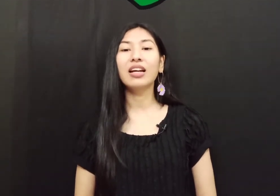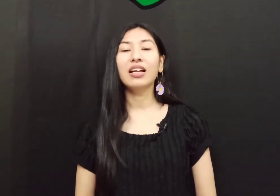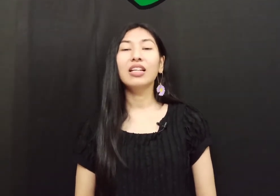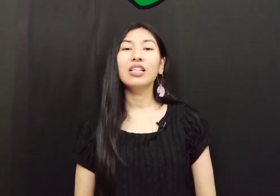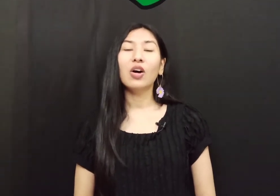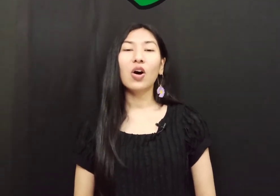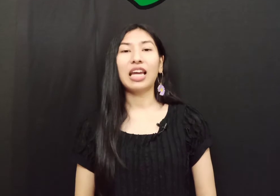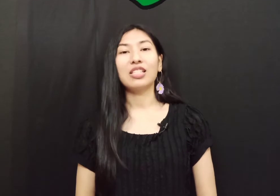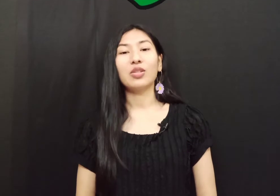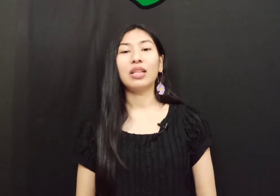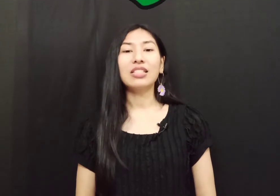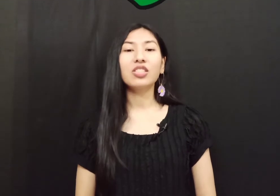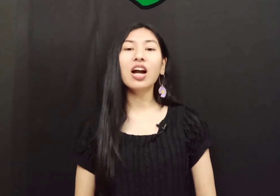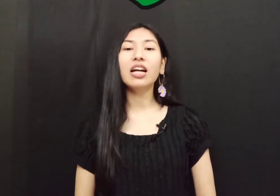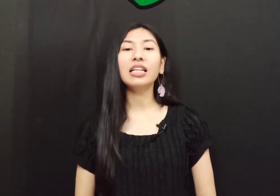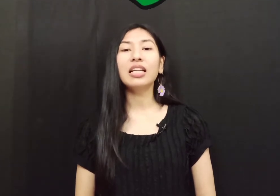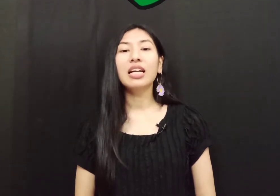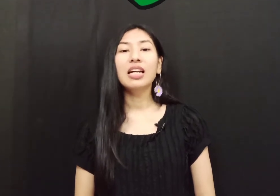that? Okay, so let's start.